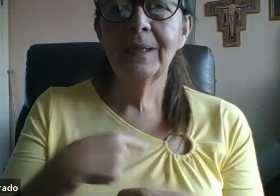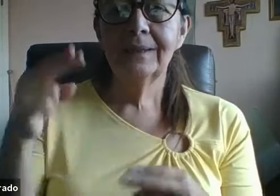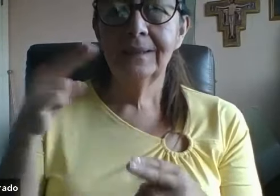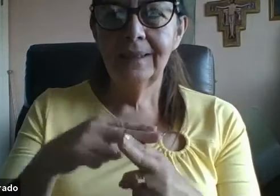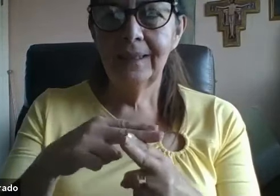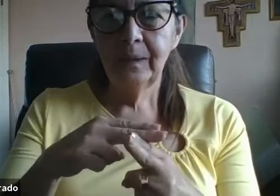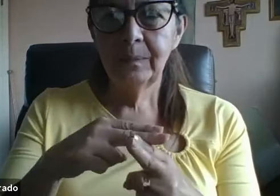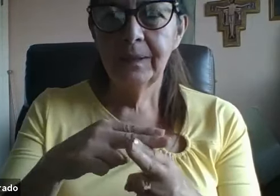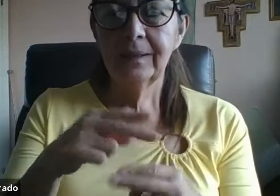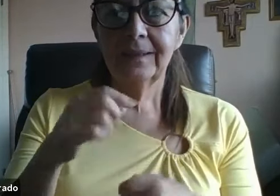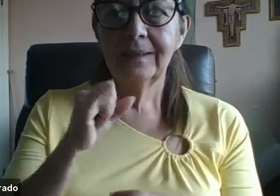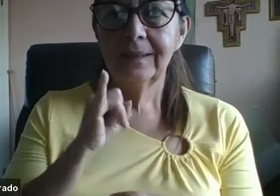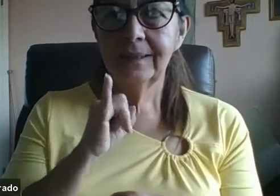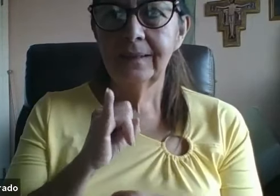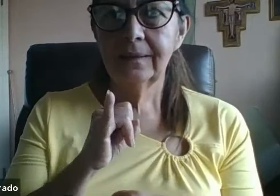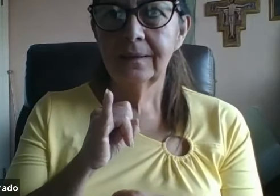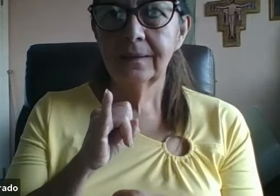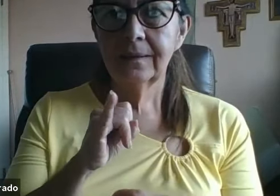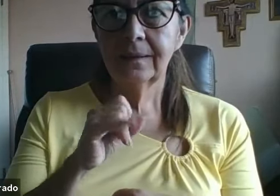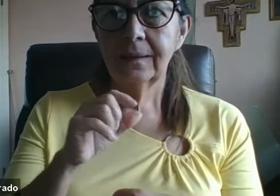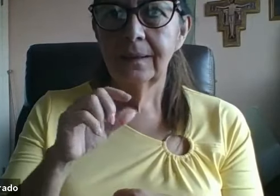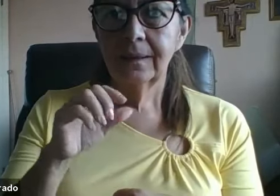My name is.